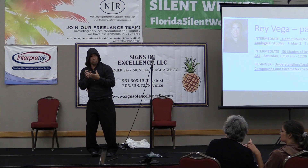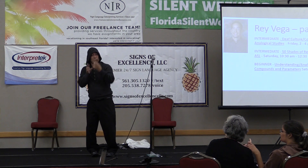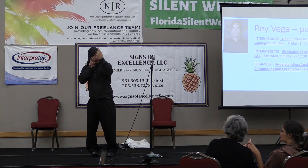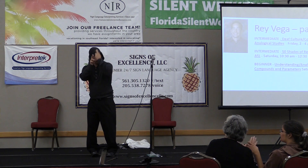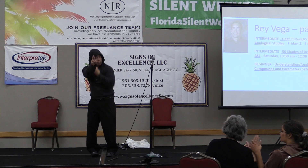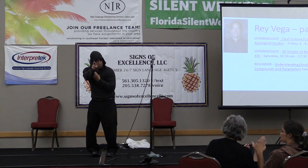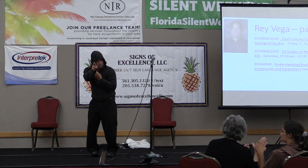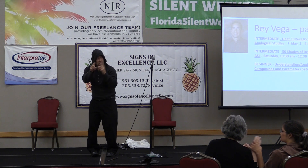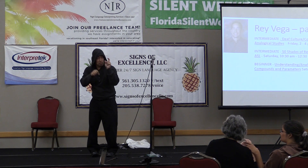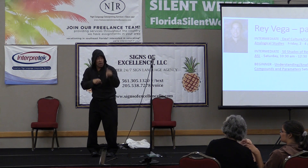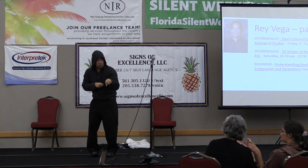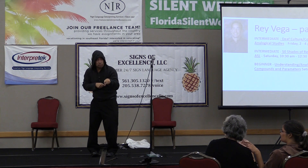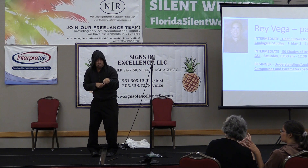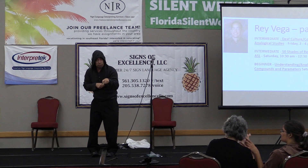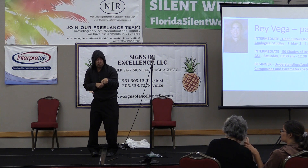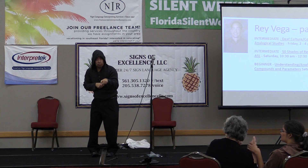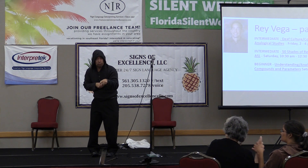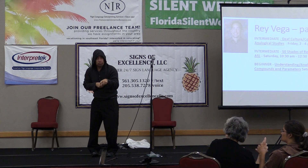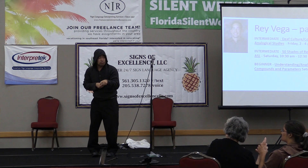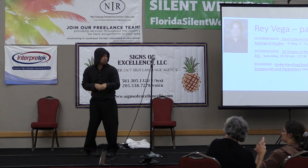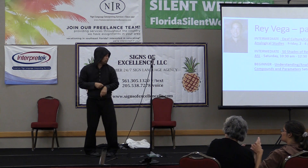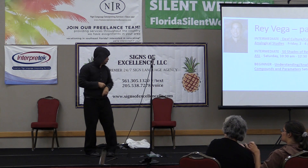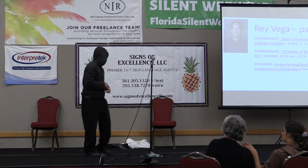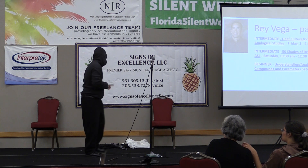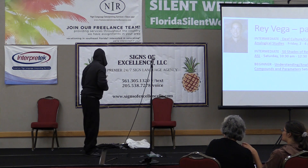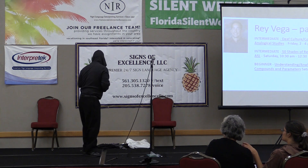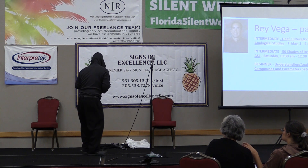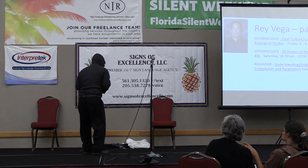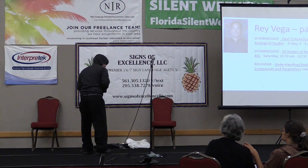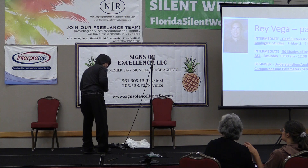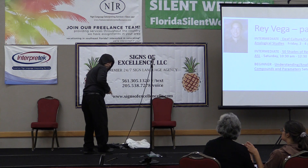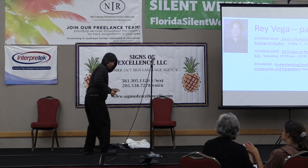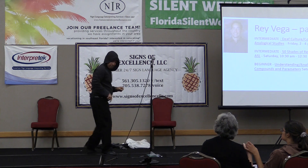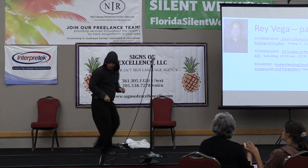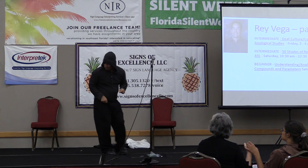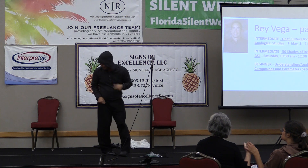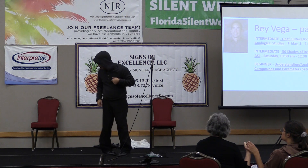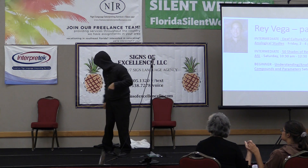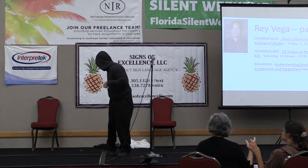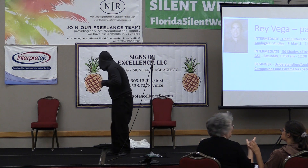Your world and my world, we need to respect each other.